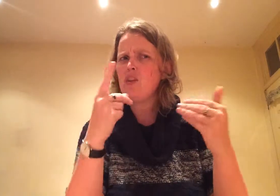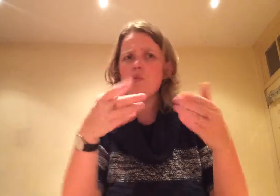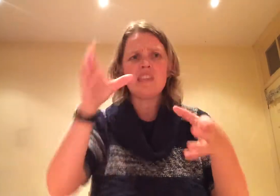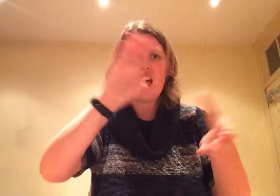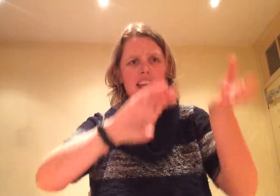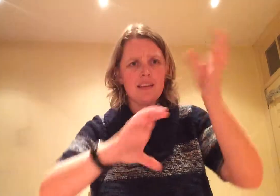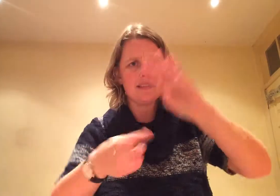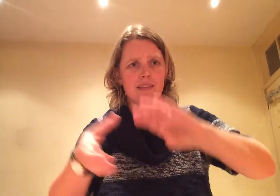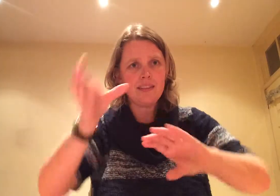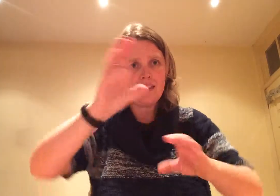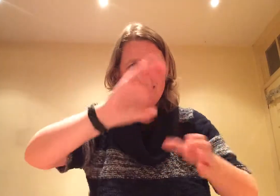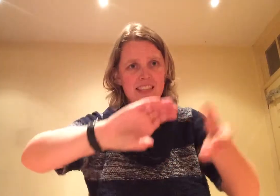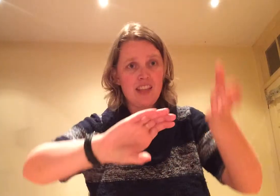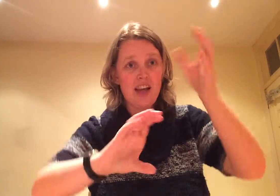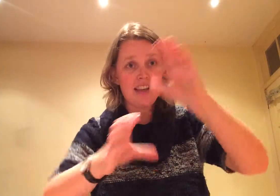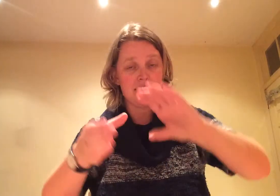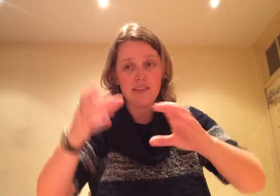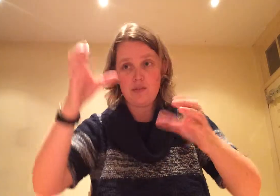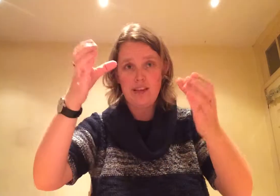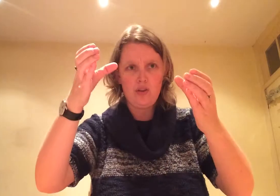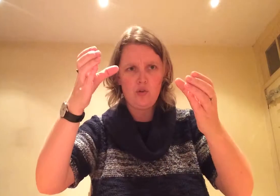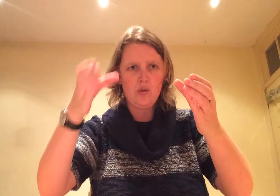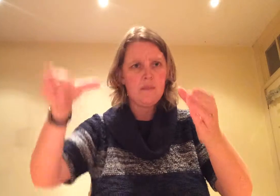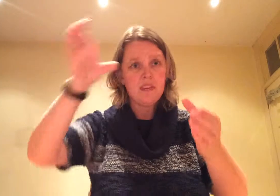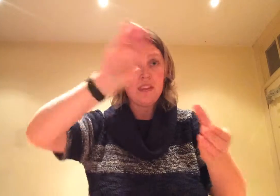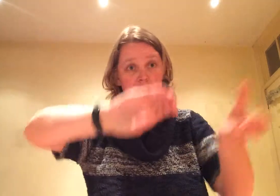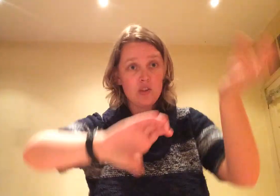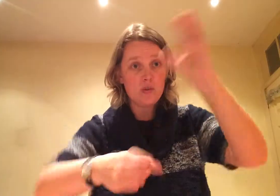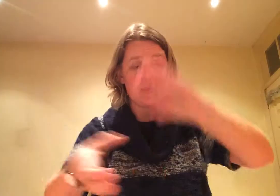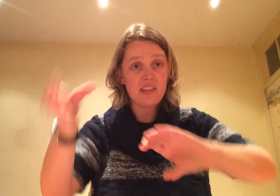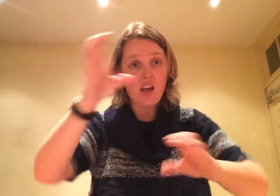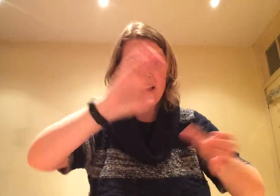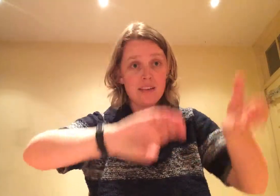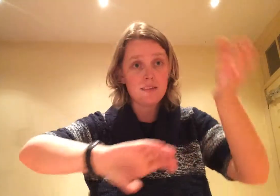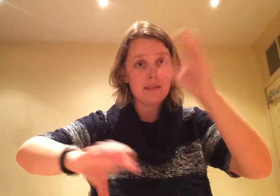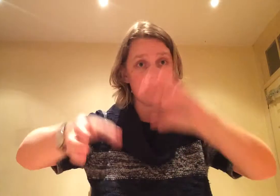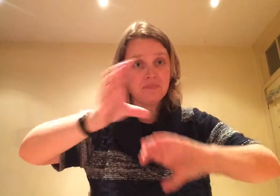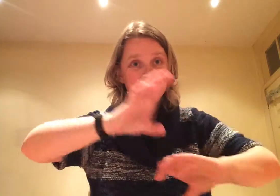or science. Science. So it's like two things you do. Science.